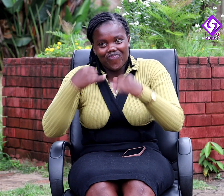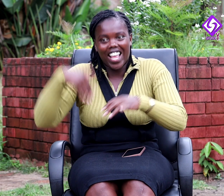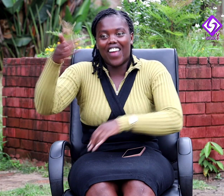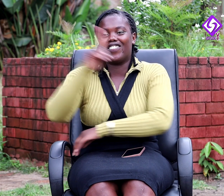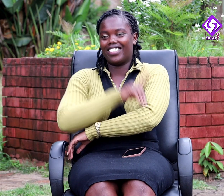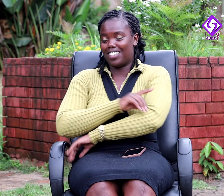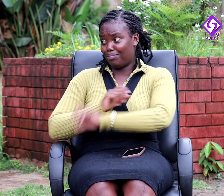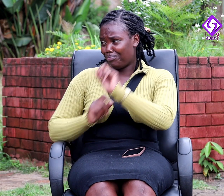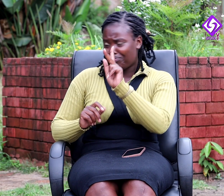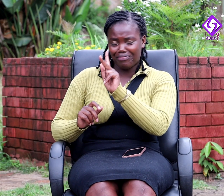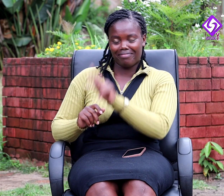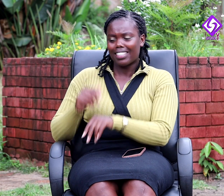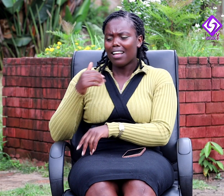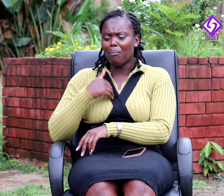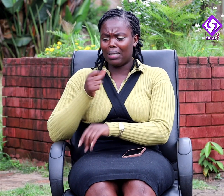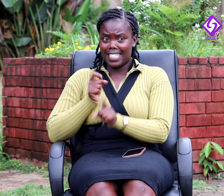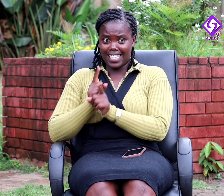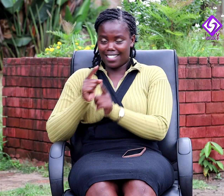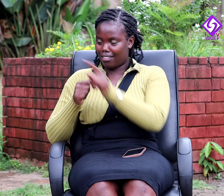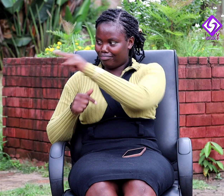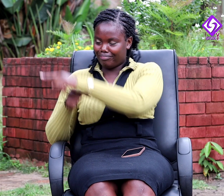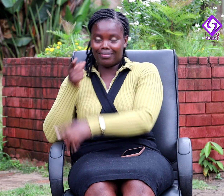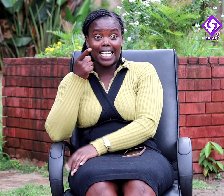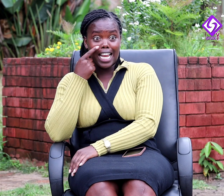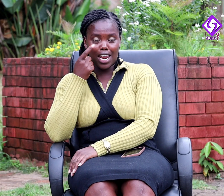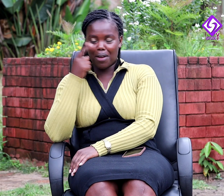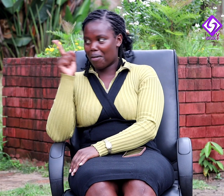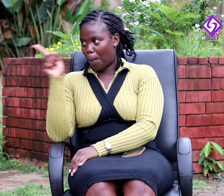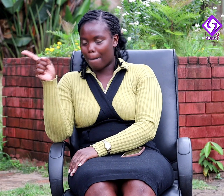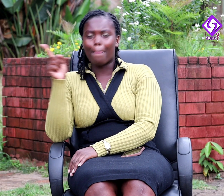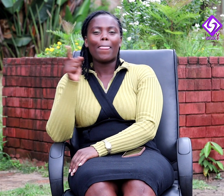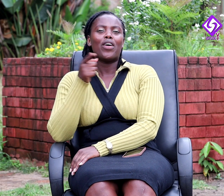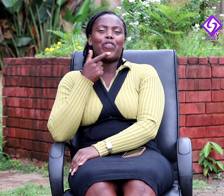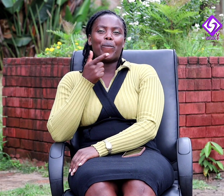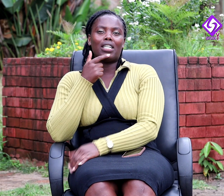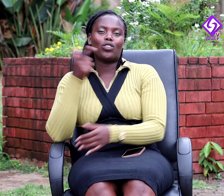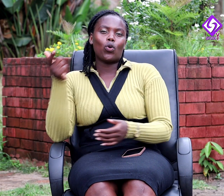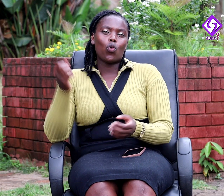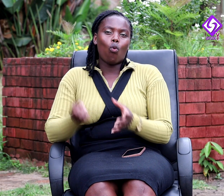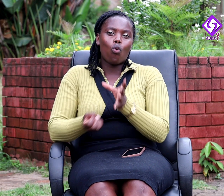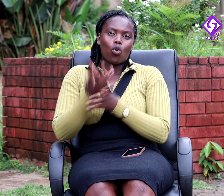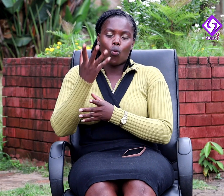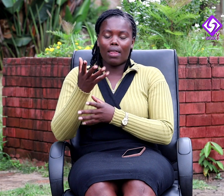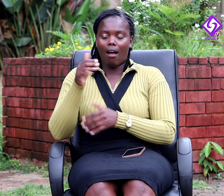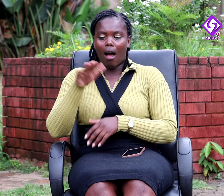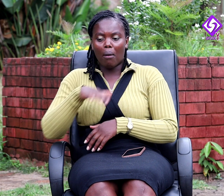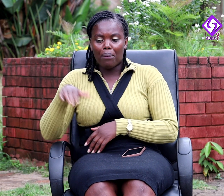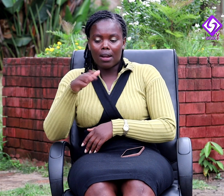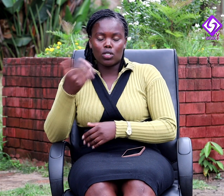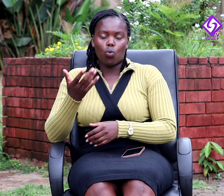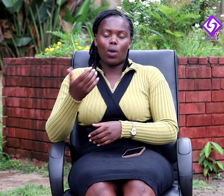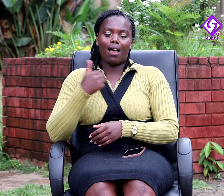and we try our best every day, but most of the things have not been implemented.